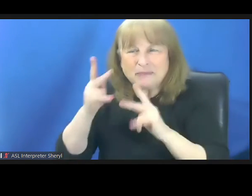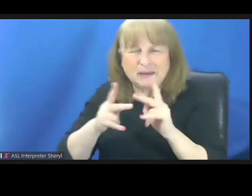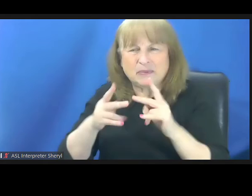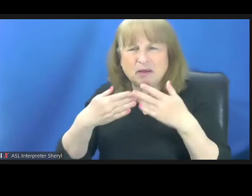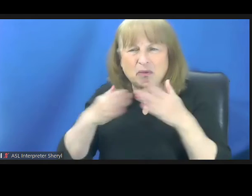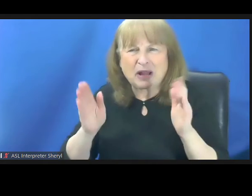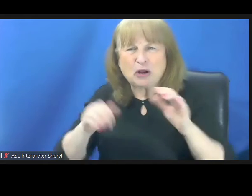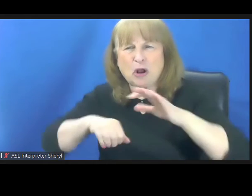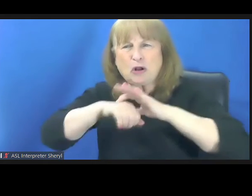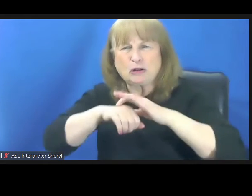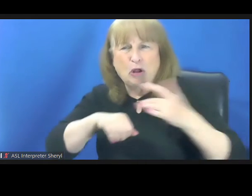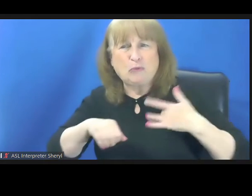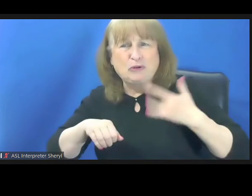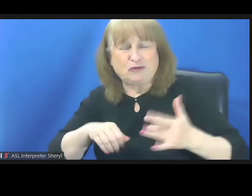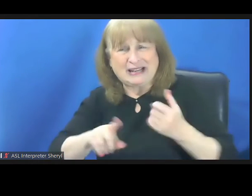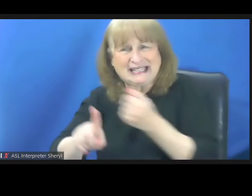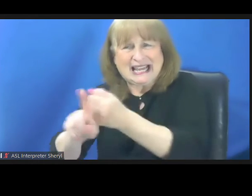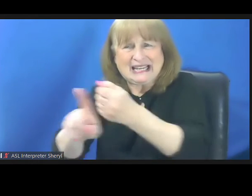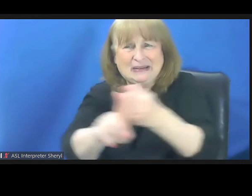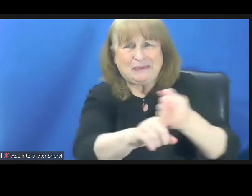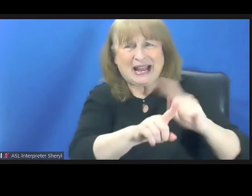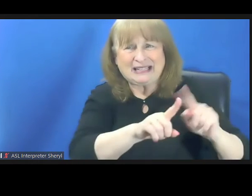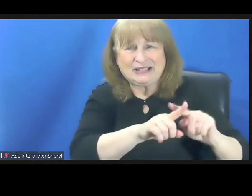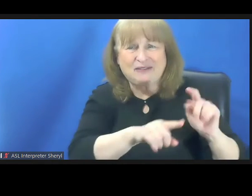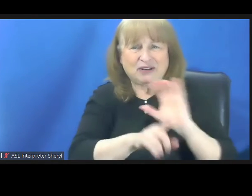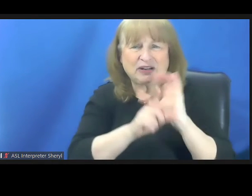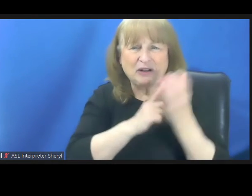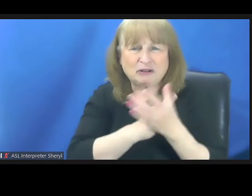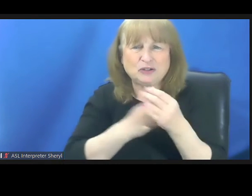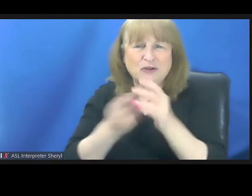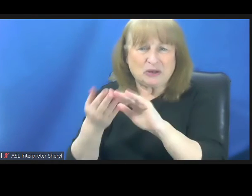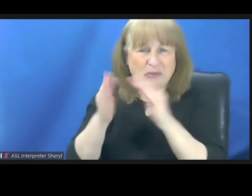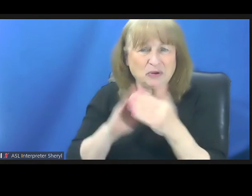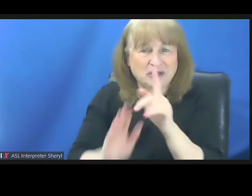global trends that impact many different cultures and communities?